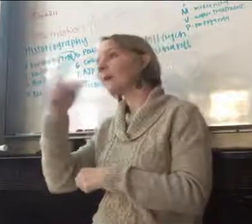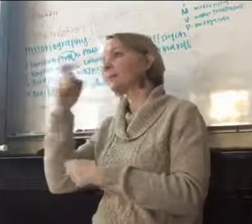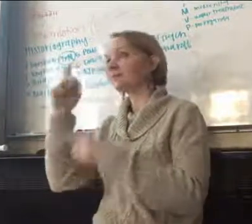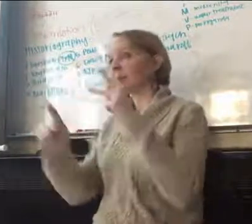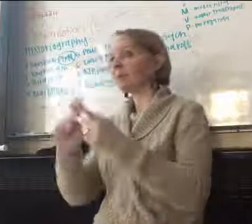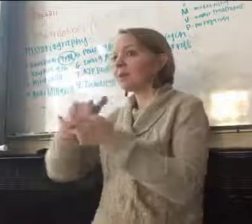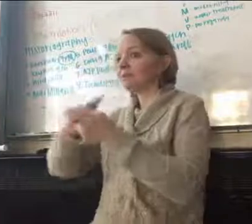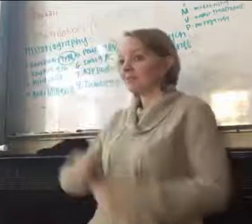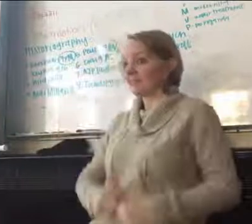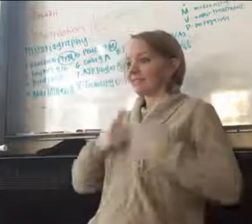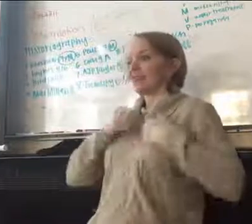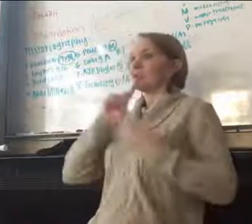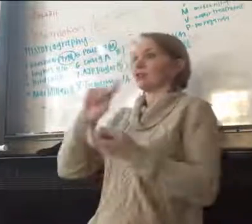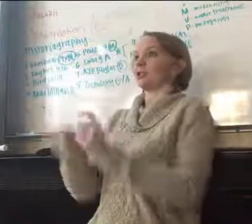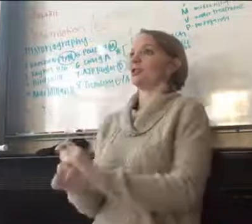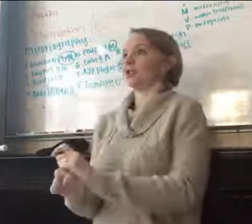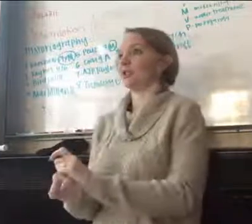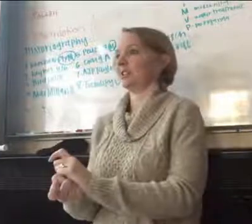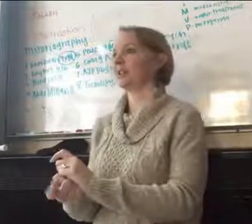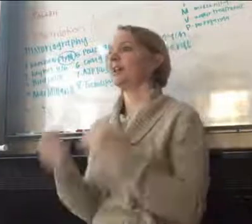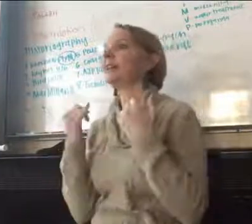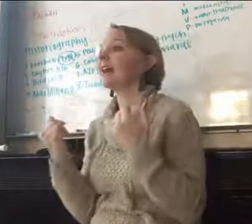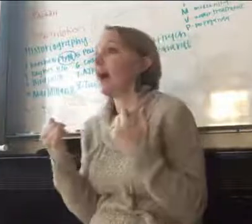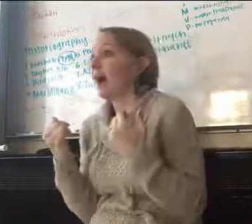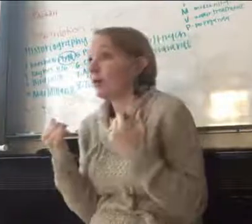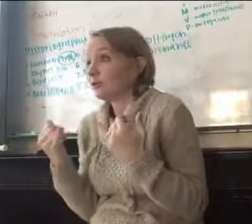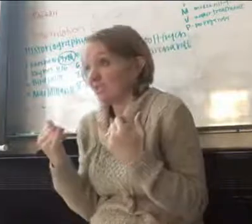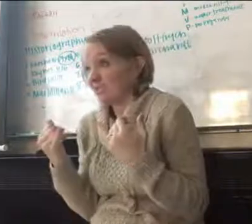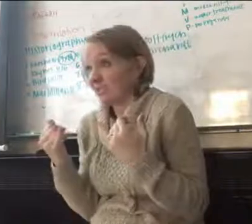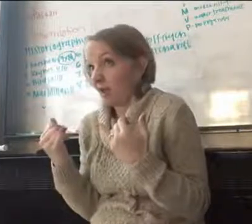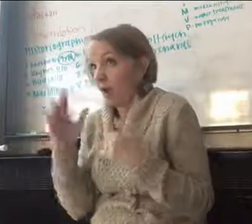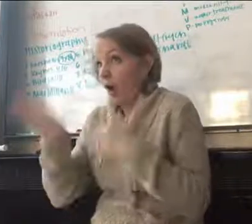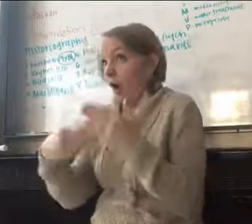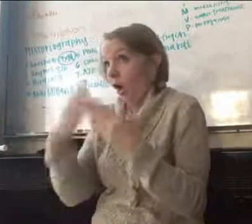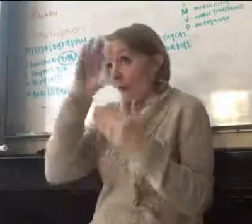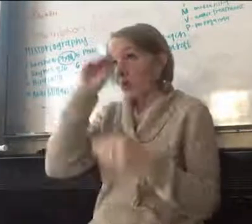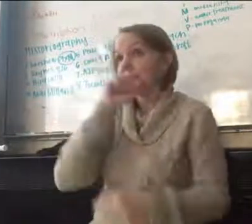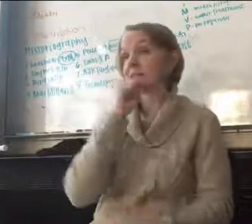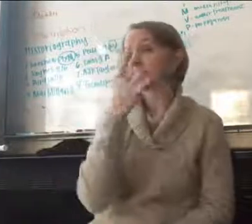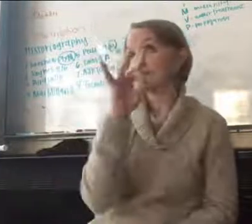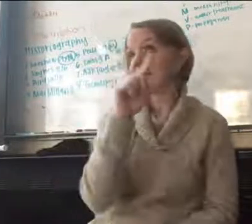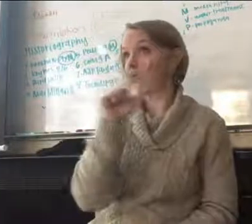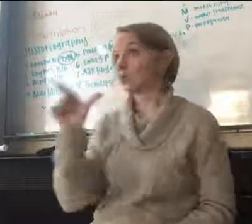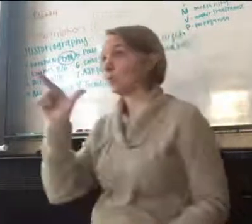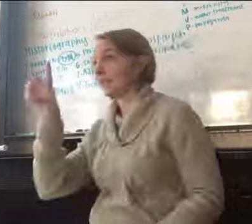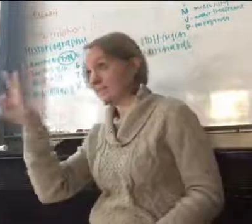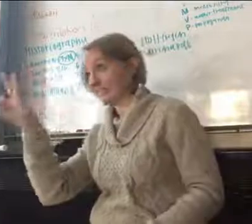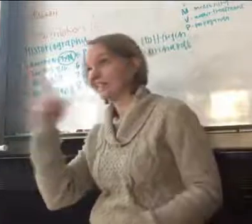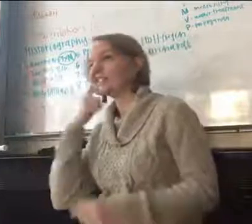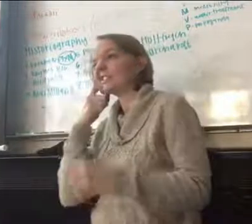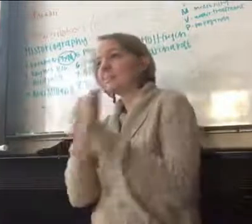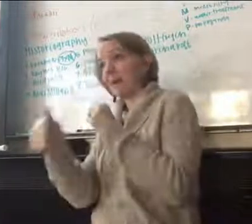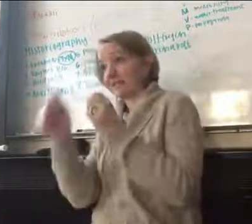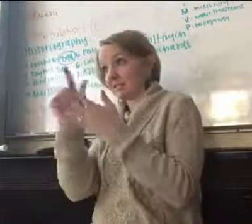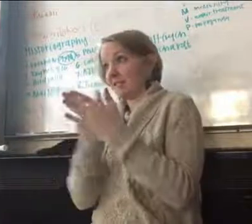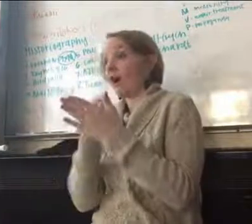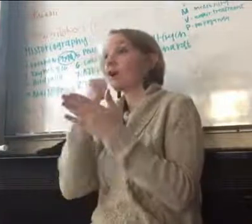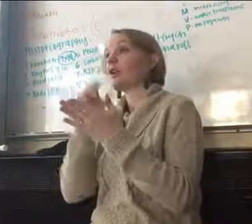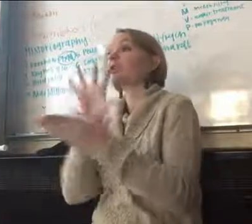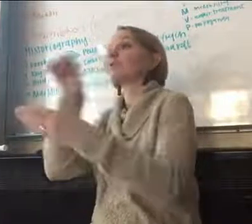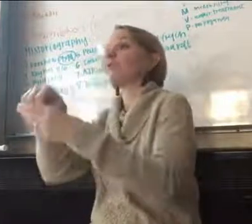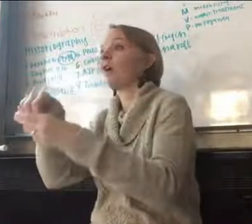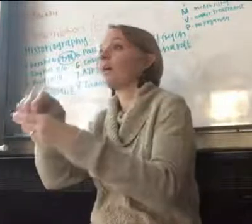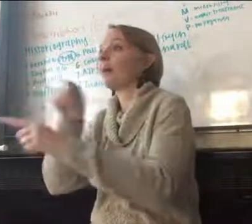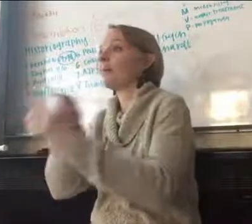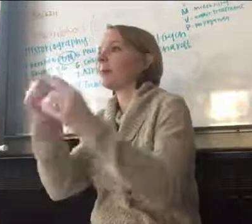changing because of this act. Now, in today's world, all boys between 18 and 26, they did pass a law that said girls had to do it, and then it